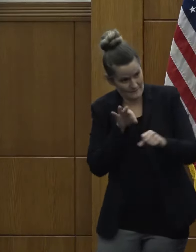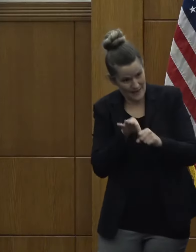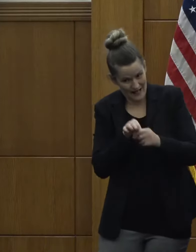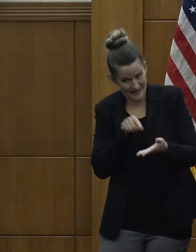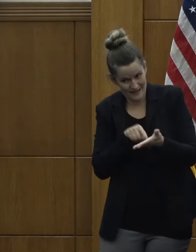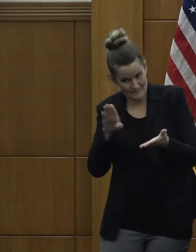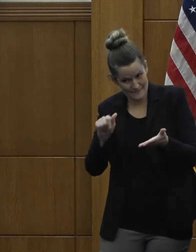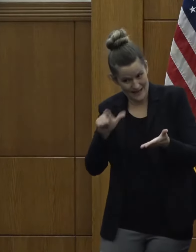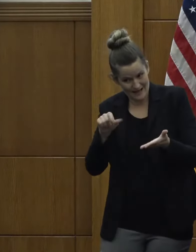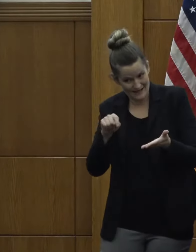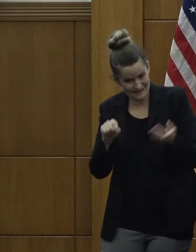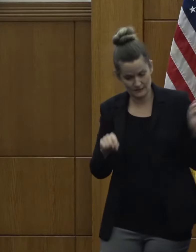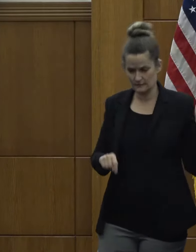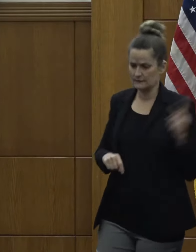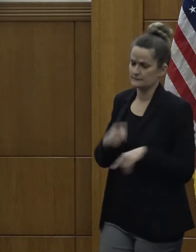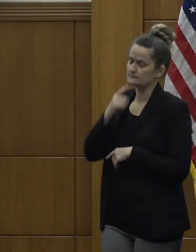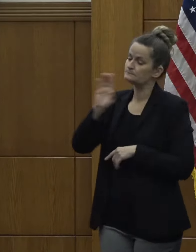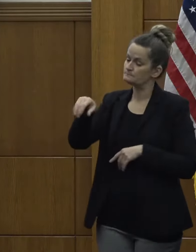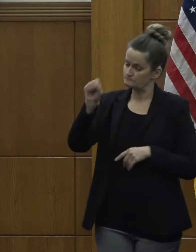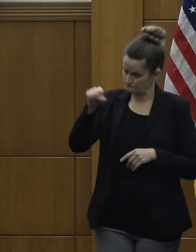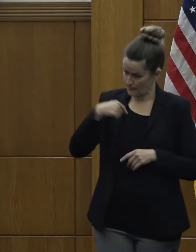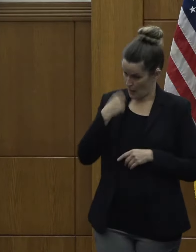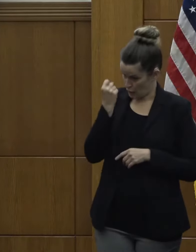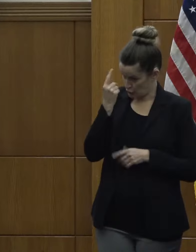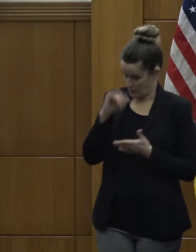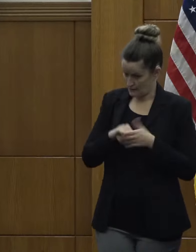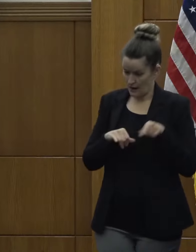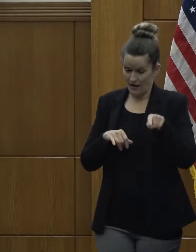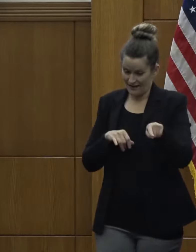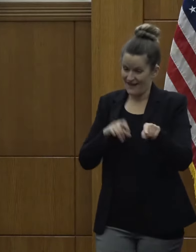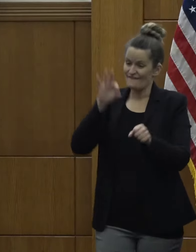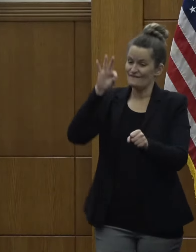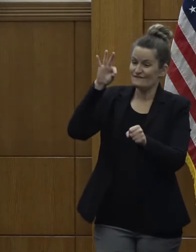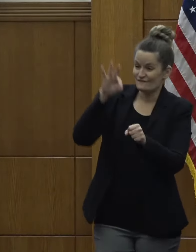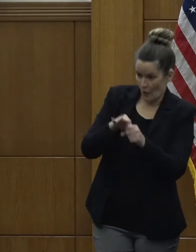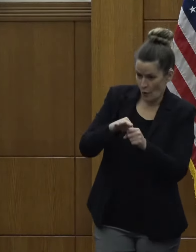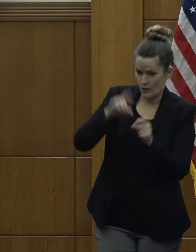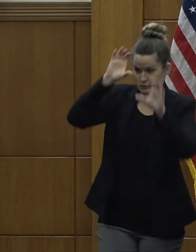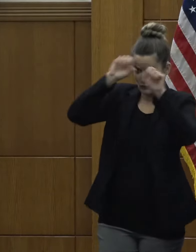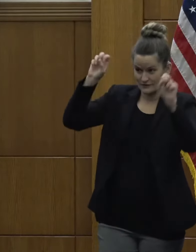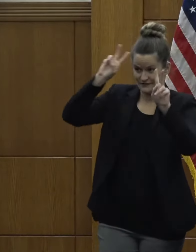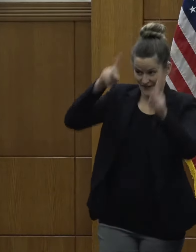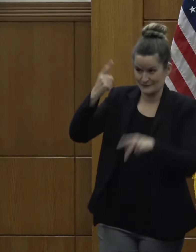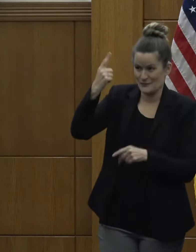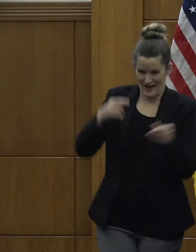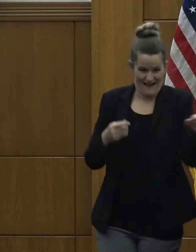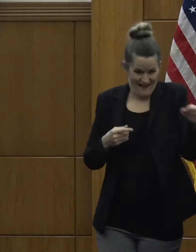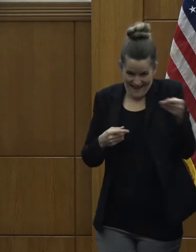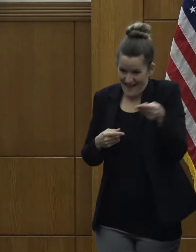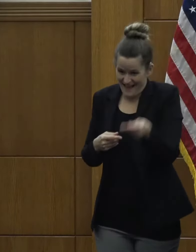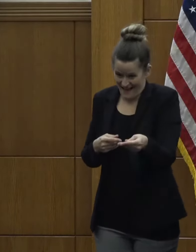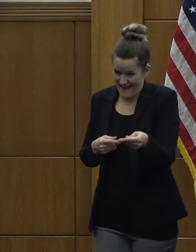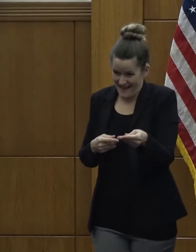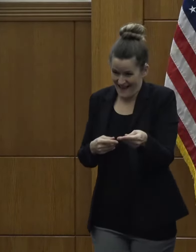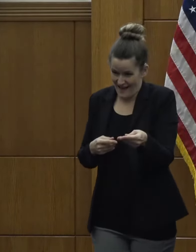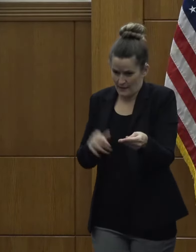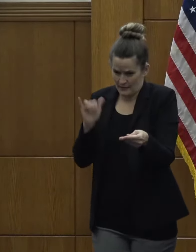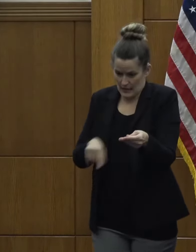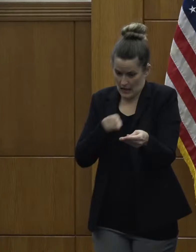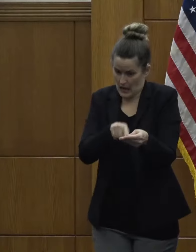or presidential only ballots, which only included the office of President of the United States. It's unclear to us if they